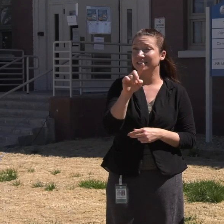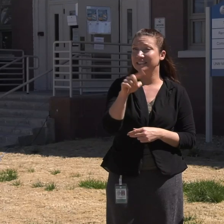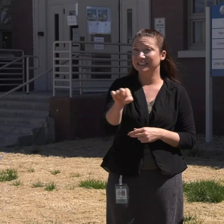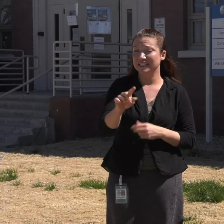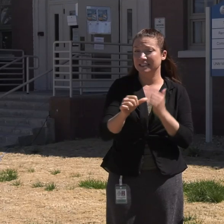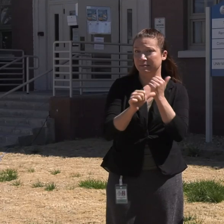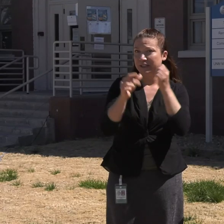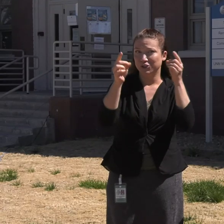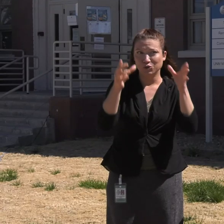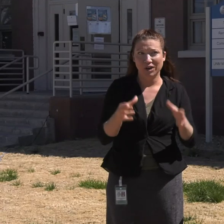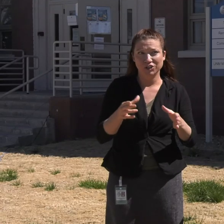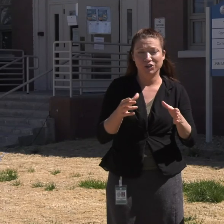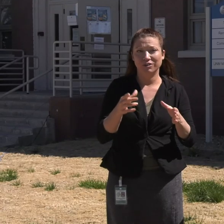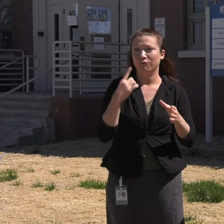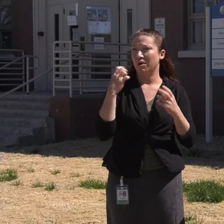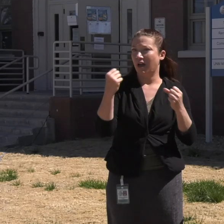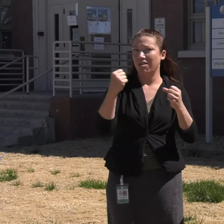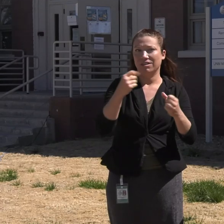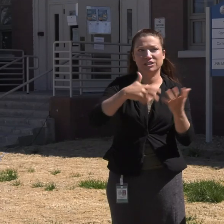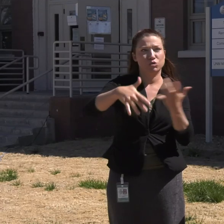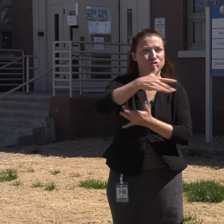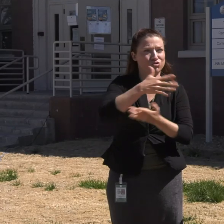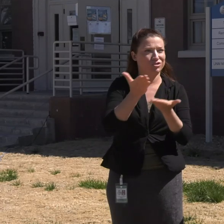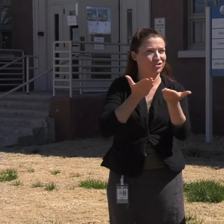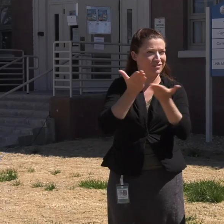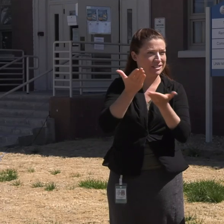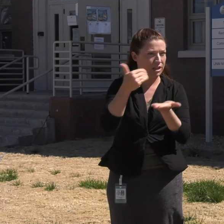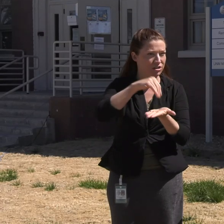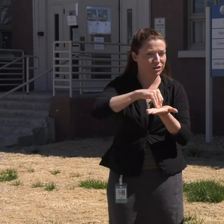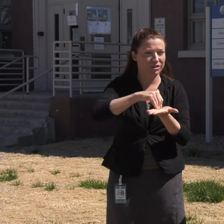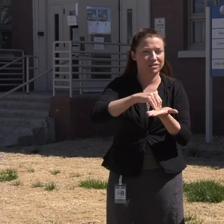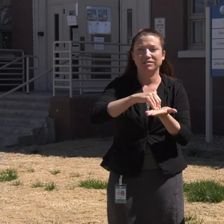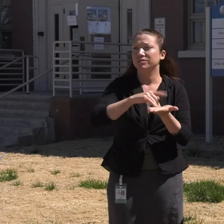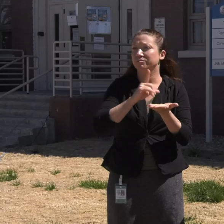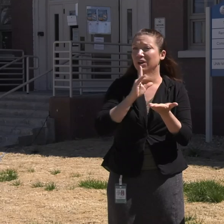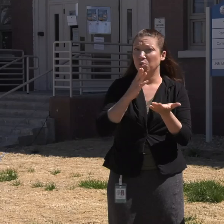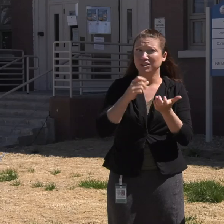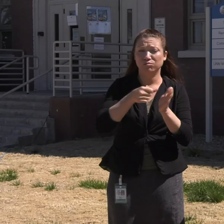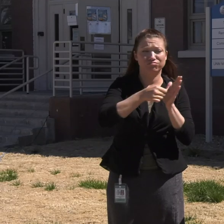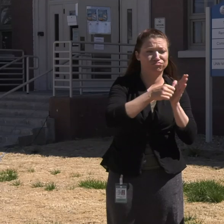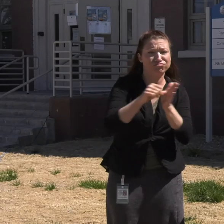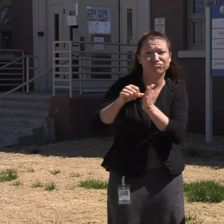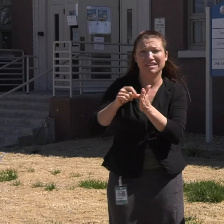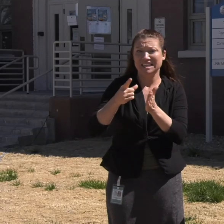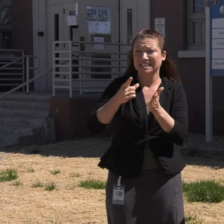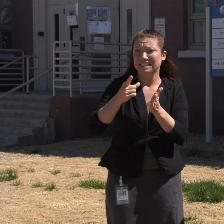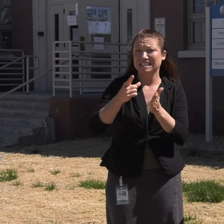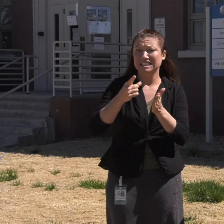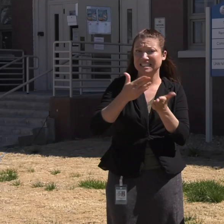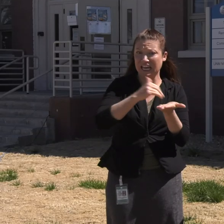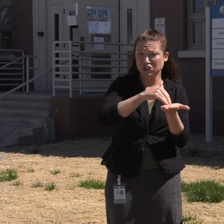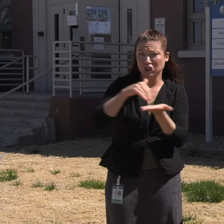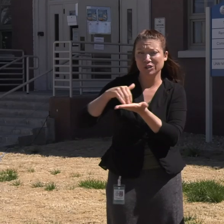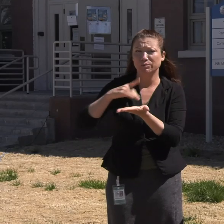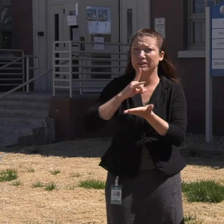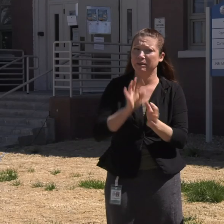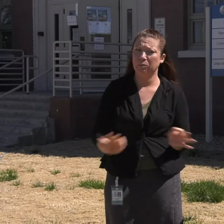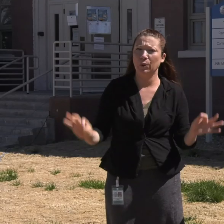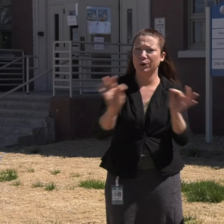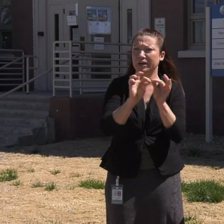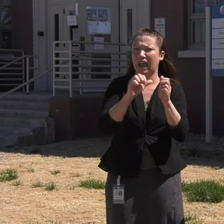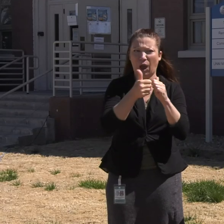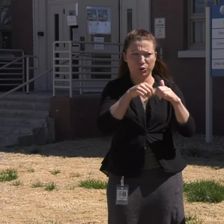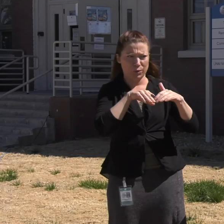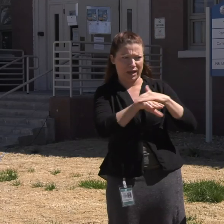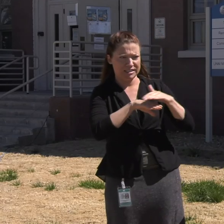over the Health and Social Service Centers. So I just want to talk a little bit about how vital these centers are and how to access them and what programming we have. So